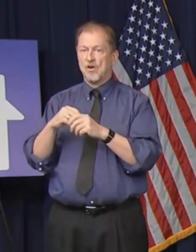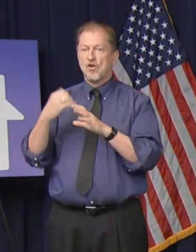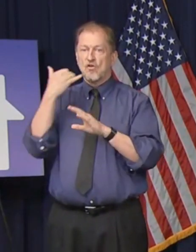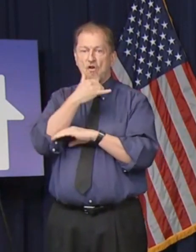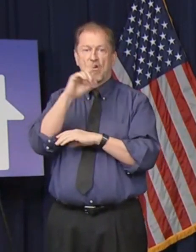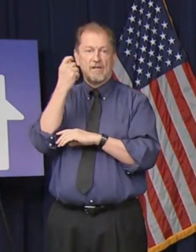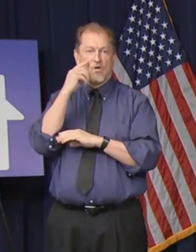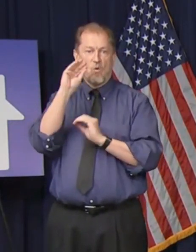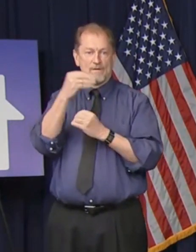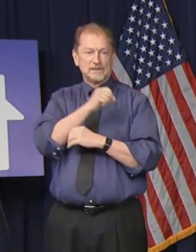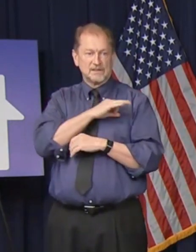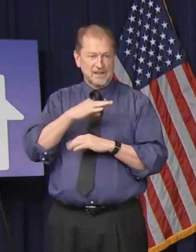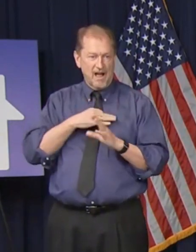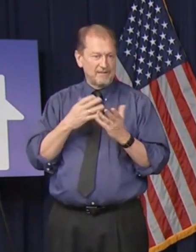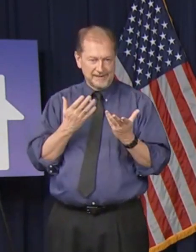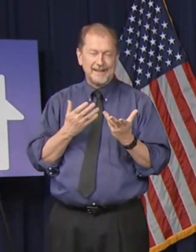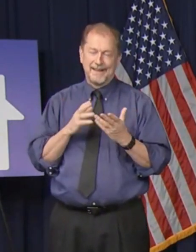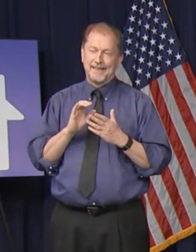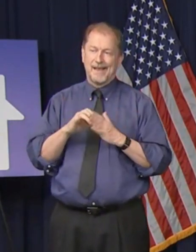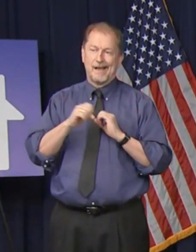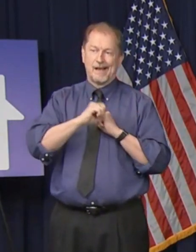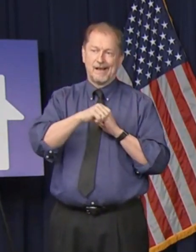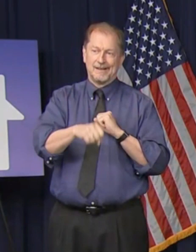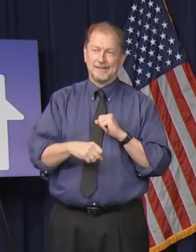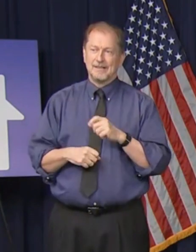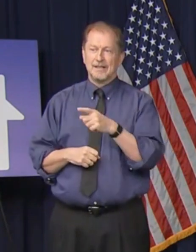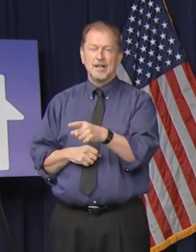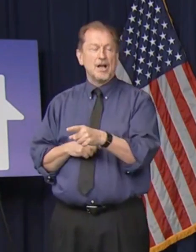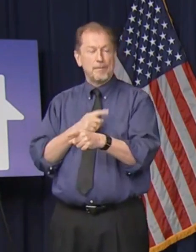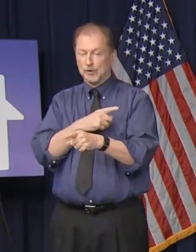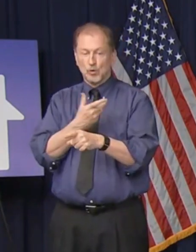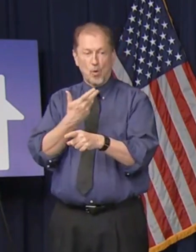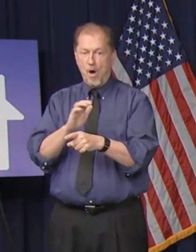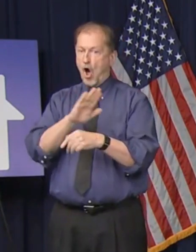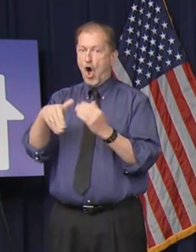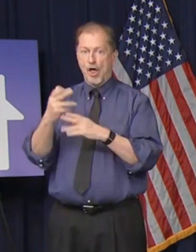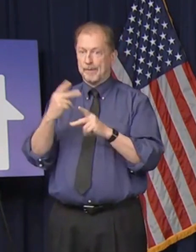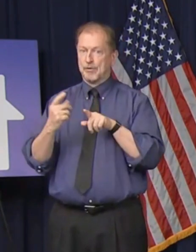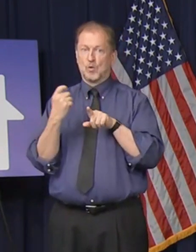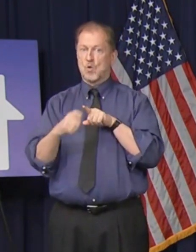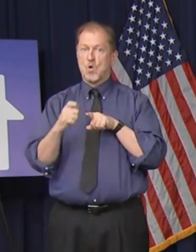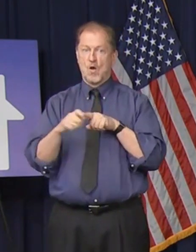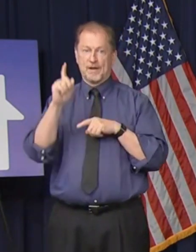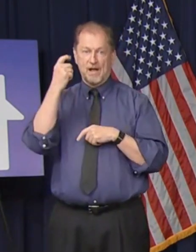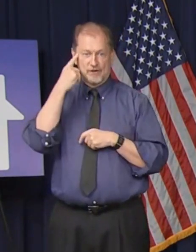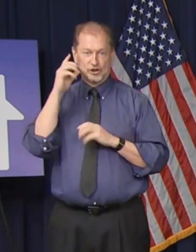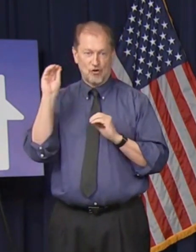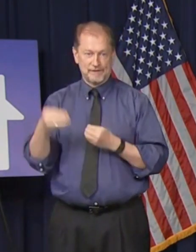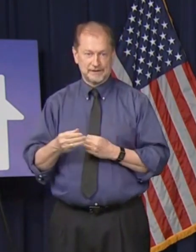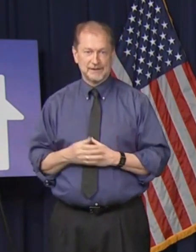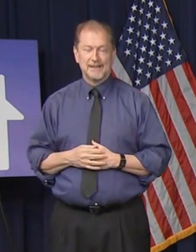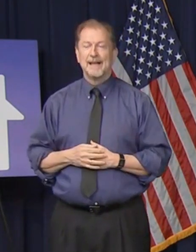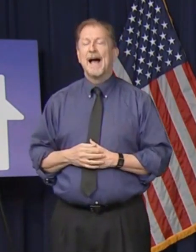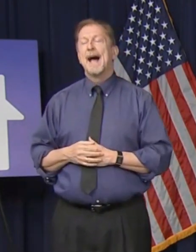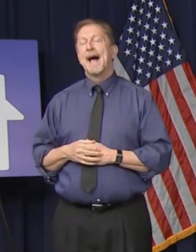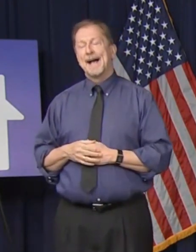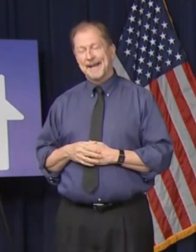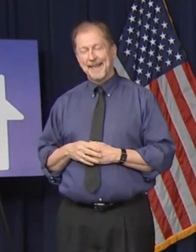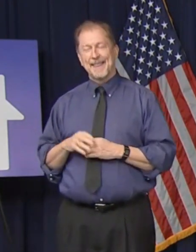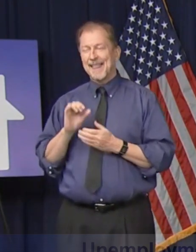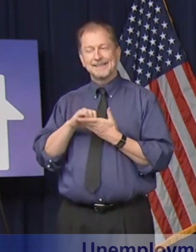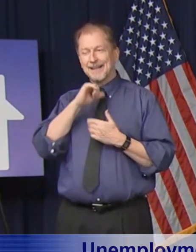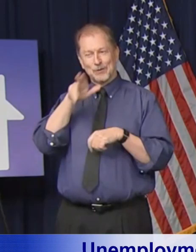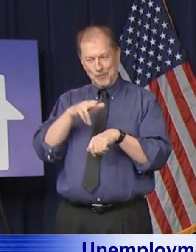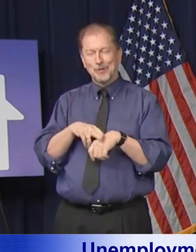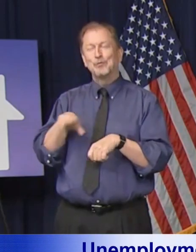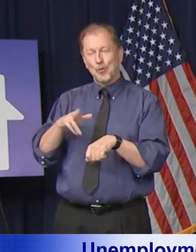If you can avoid that, please do. I imagine, though, you don't want everyone calling your office specifically. It would be, I will say that's an unusual